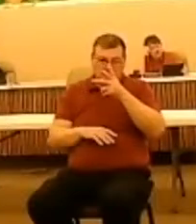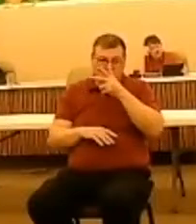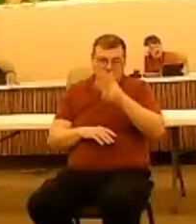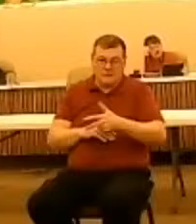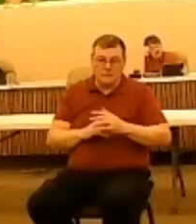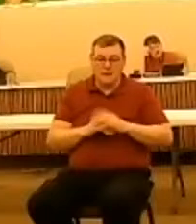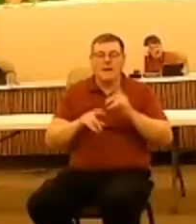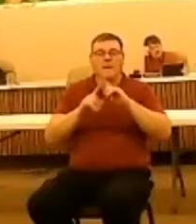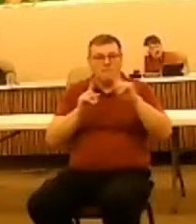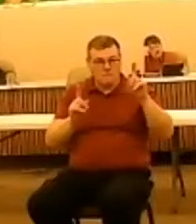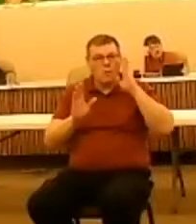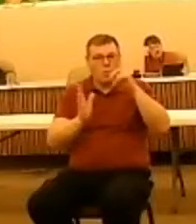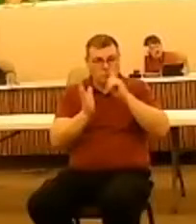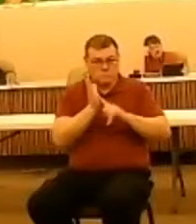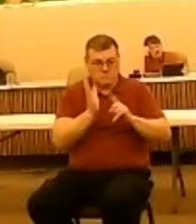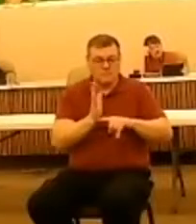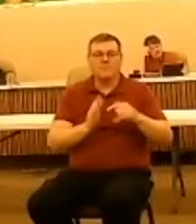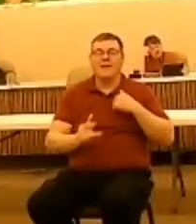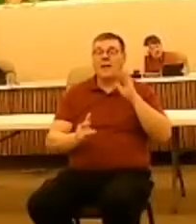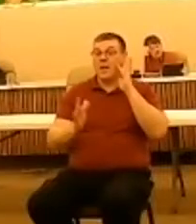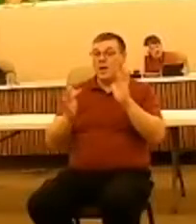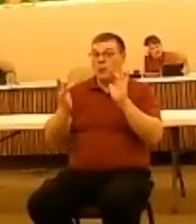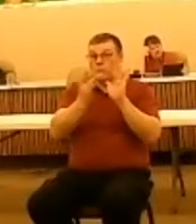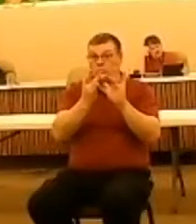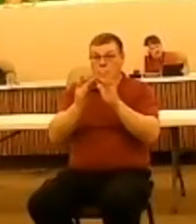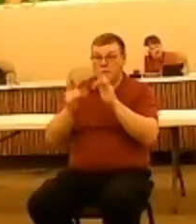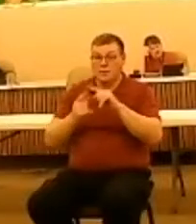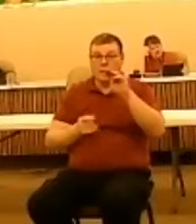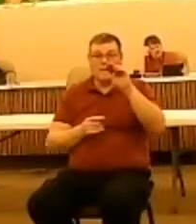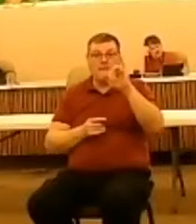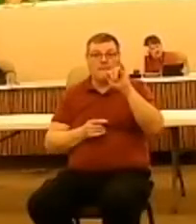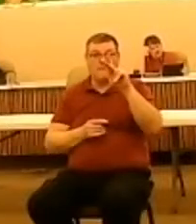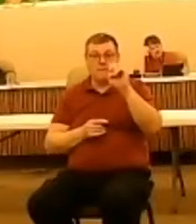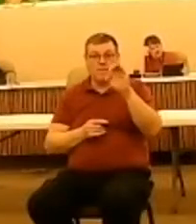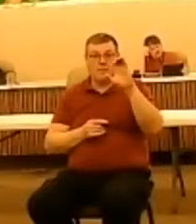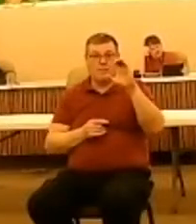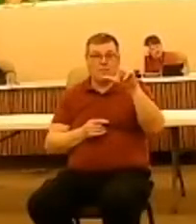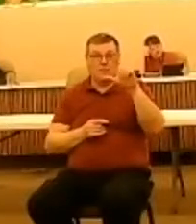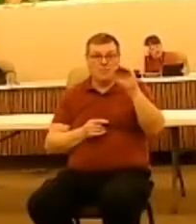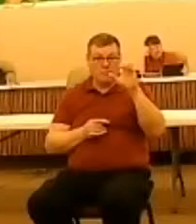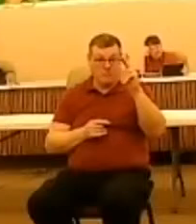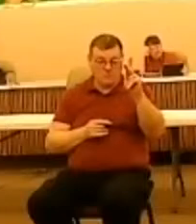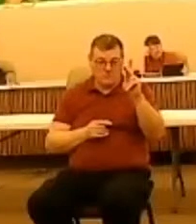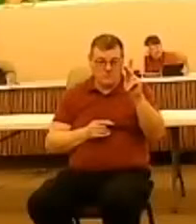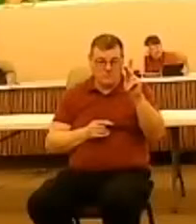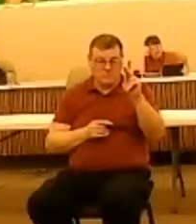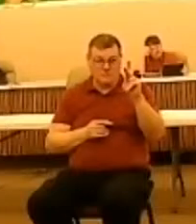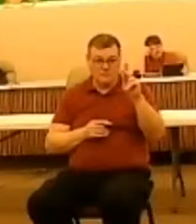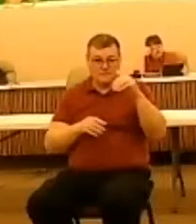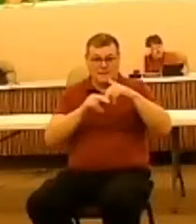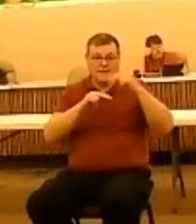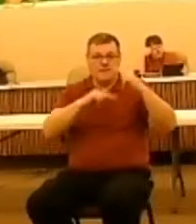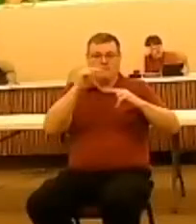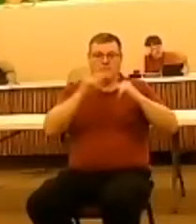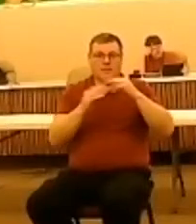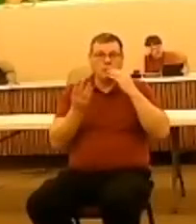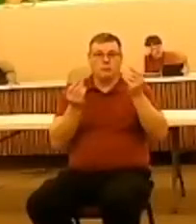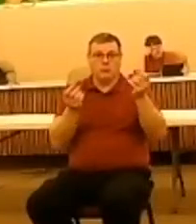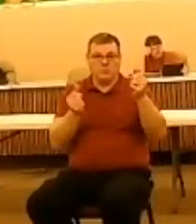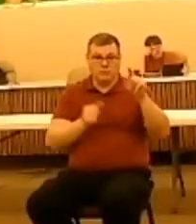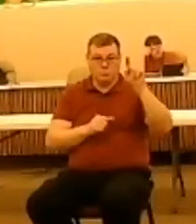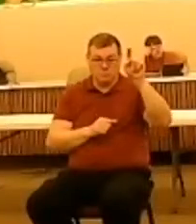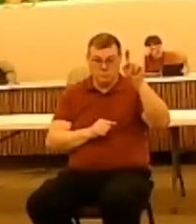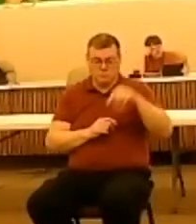will look into it. I would reach out to Mike Clock in the Buildings and Grounds.